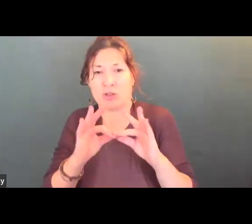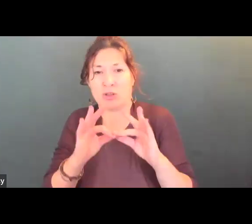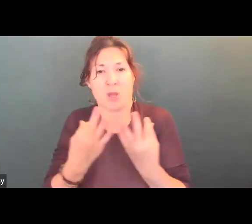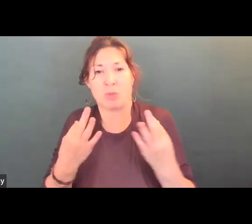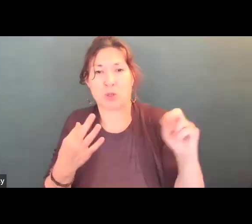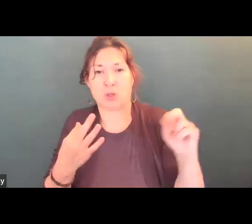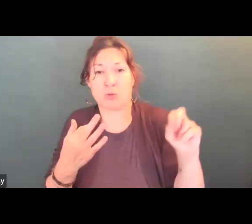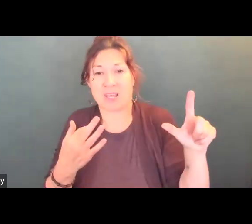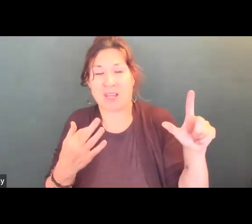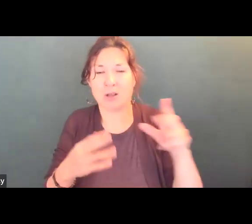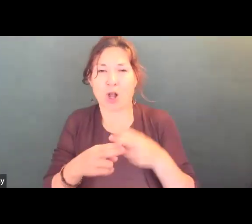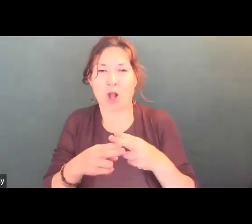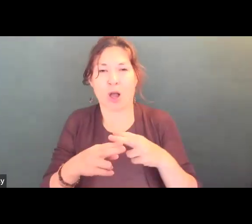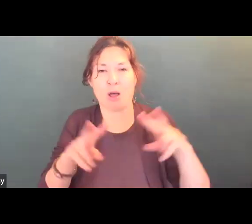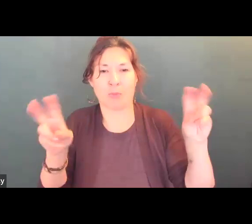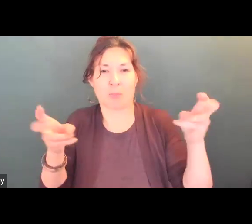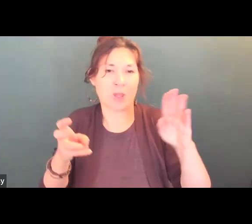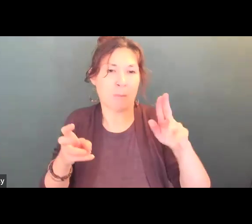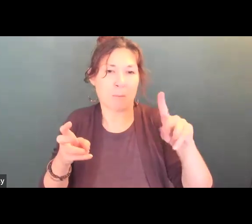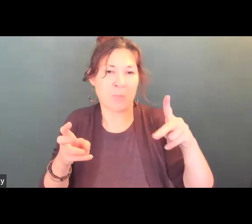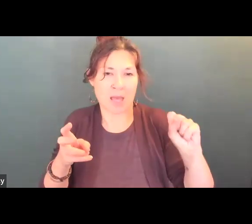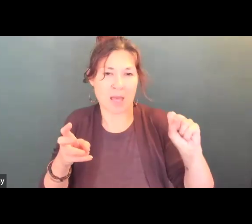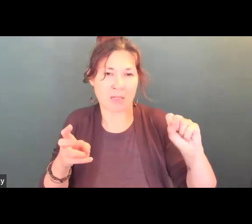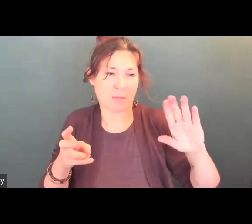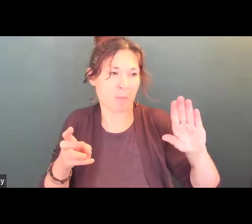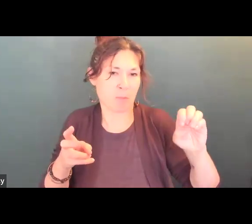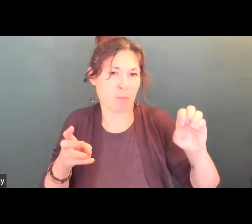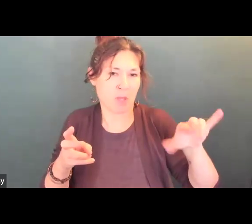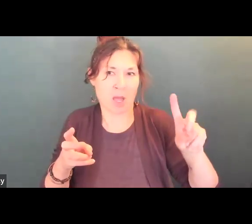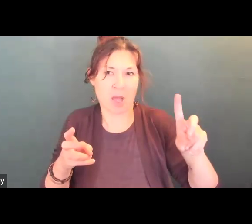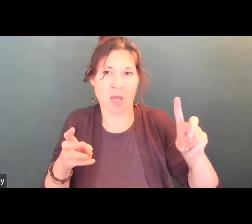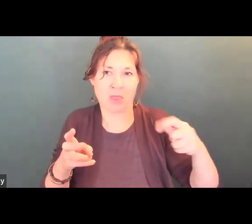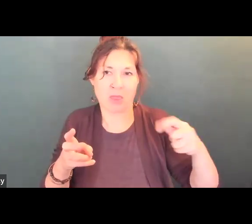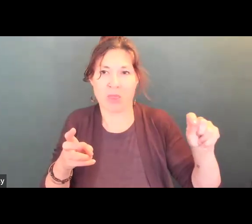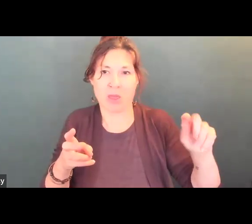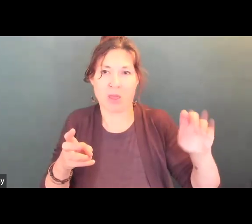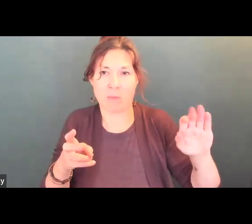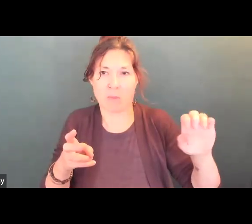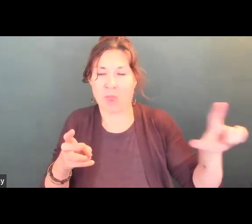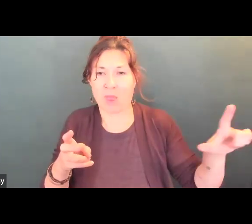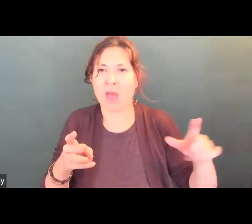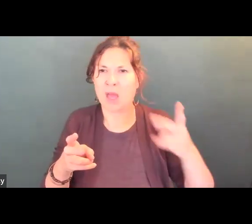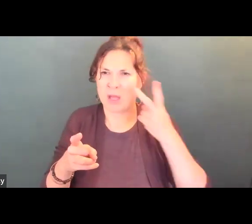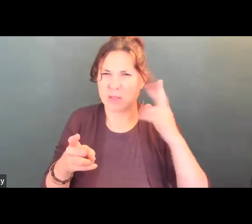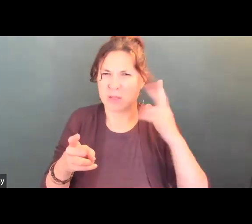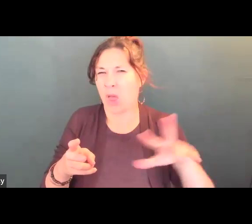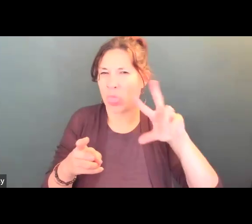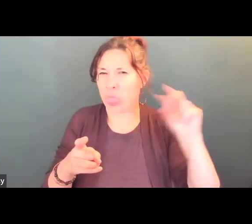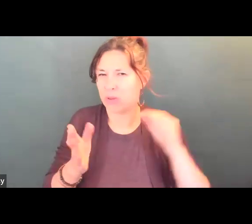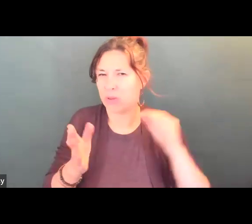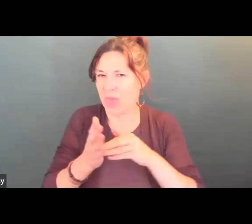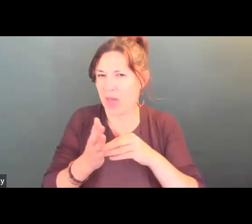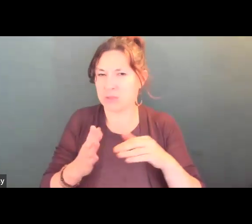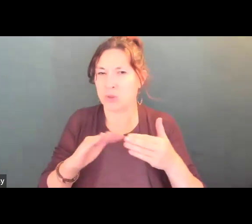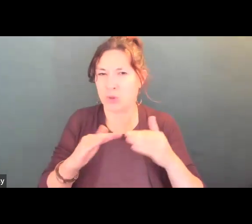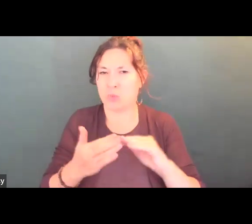And since the start of school, we've had about 33,000 members of the BPS community engage with it. So we celebrate that, and we know